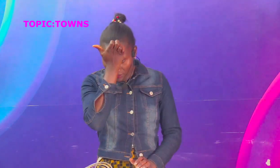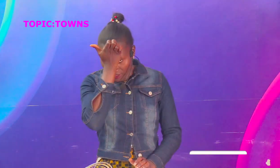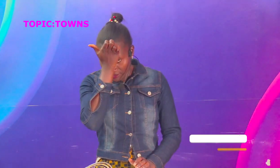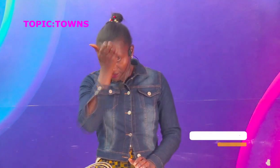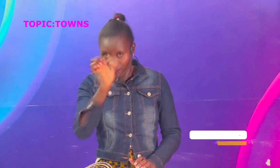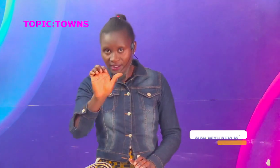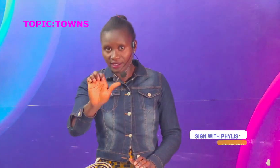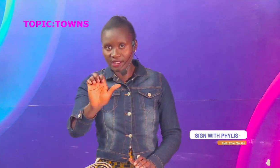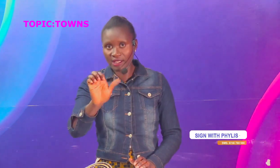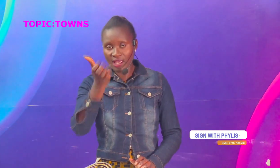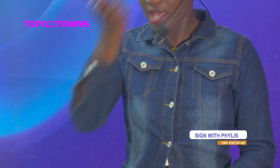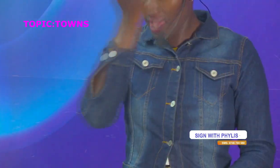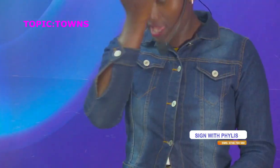Eldoret, Eldoret,